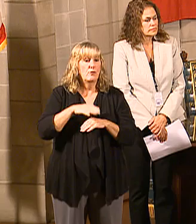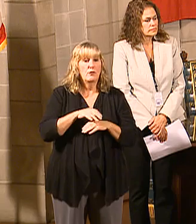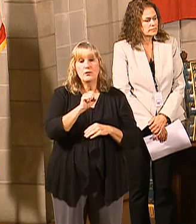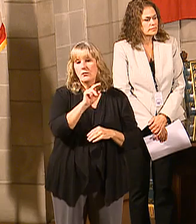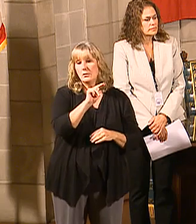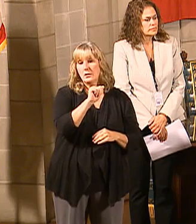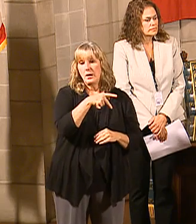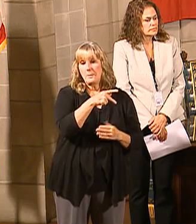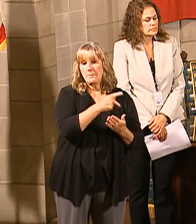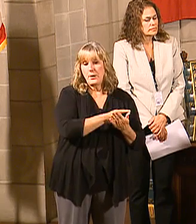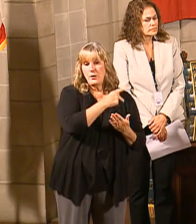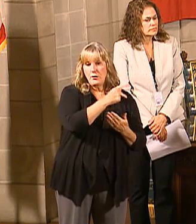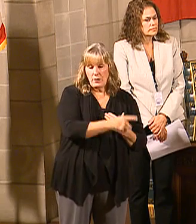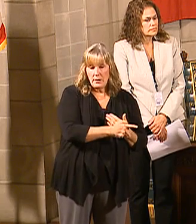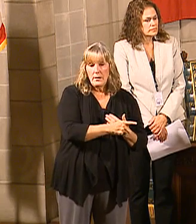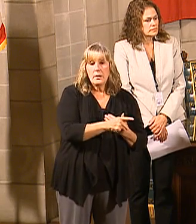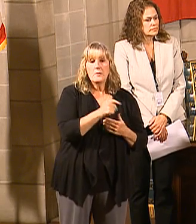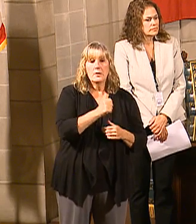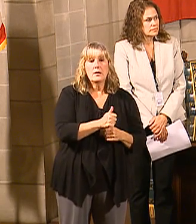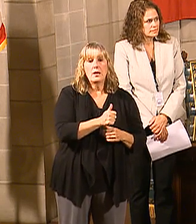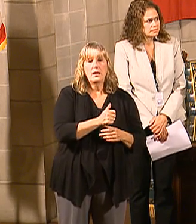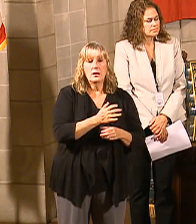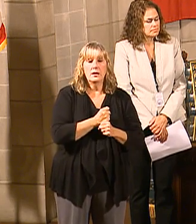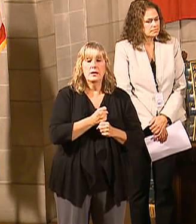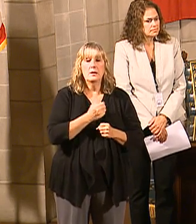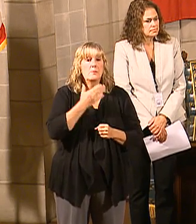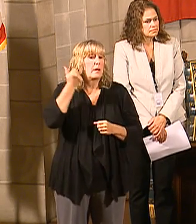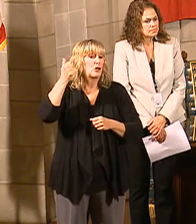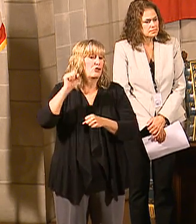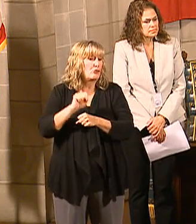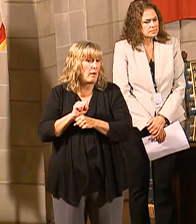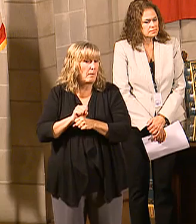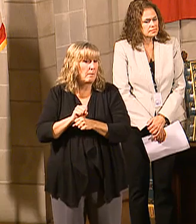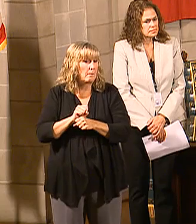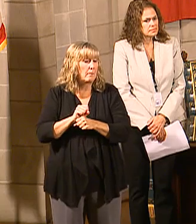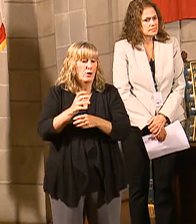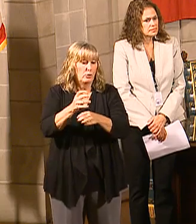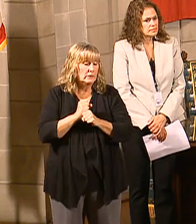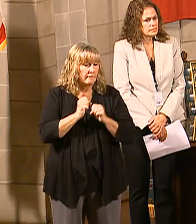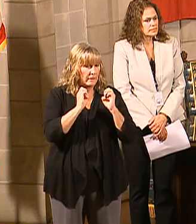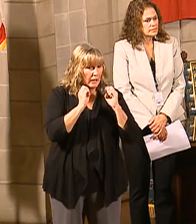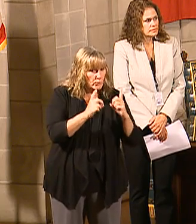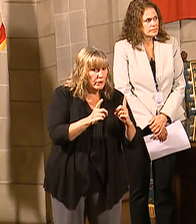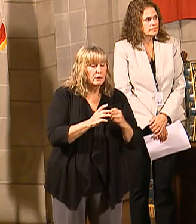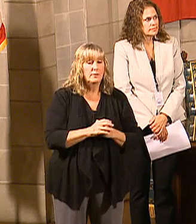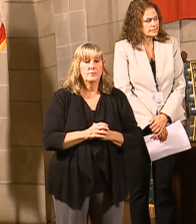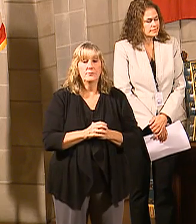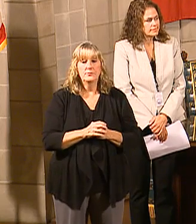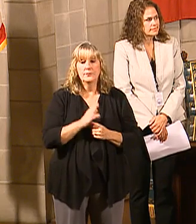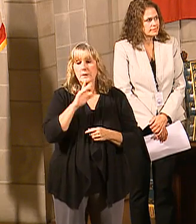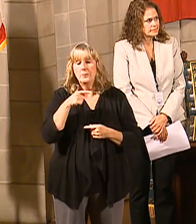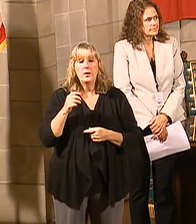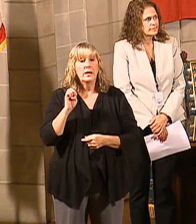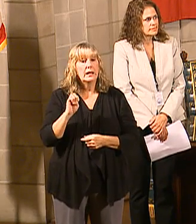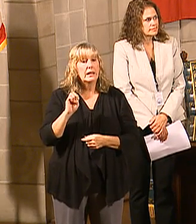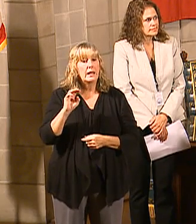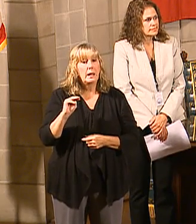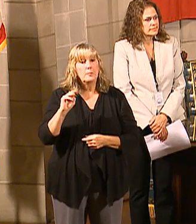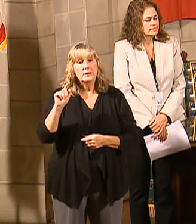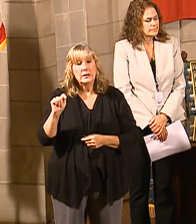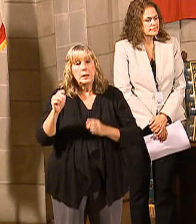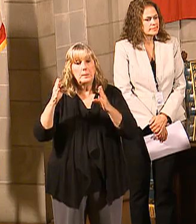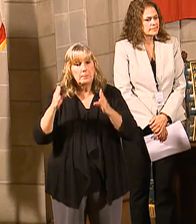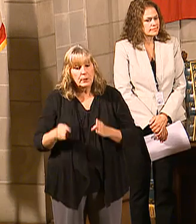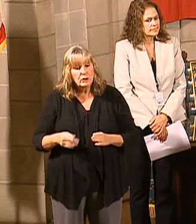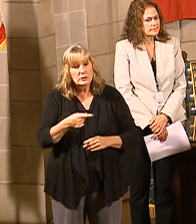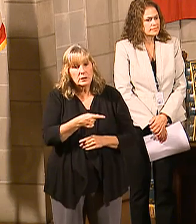SNAP program be able to take that next better job by getting the education. As in April's case, you talked about the EMT person, same sort